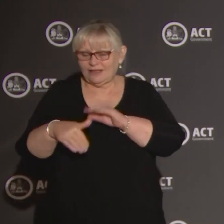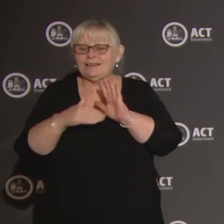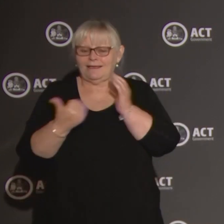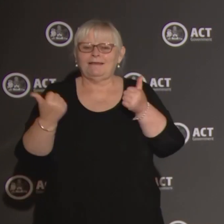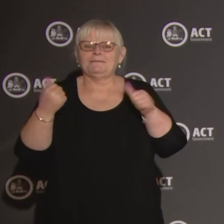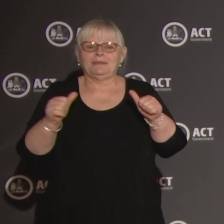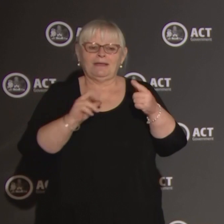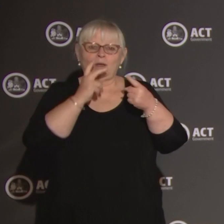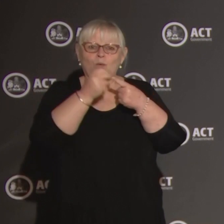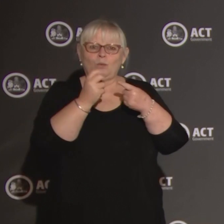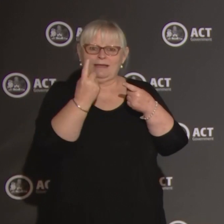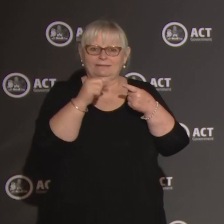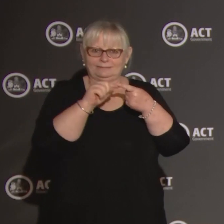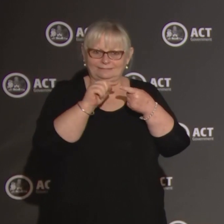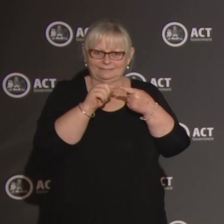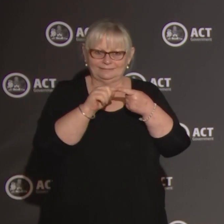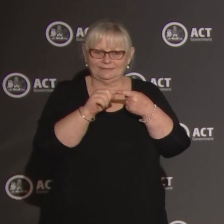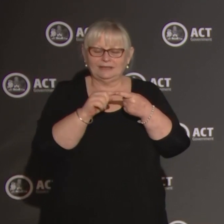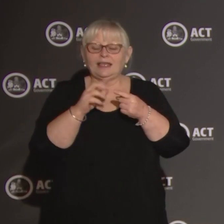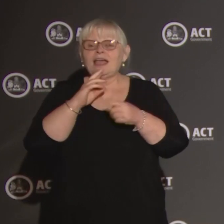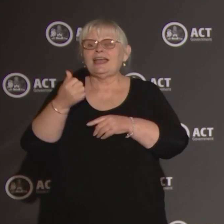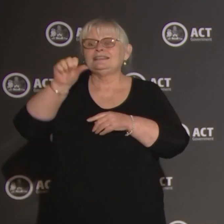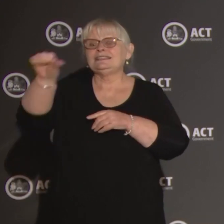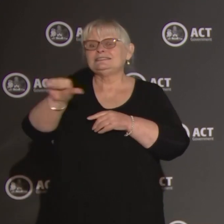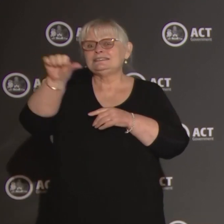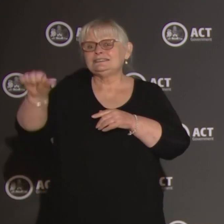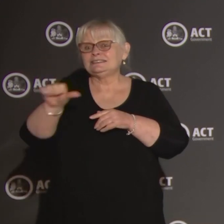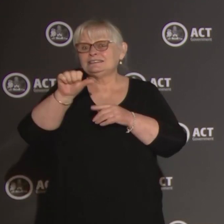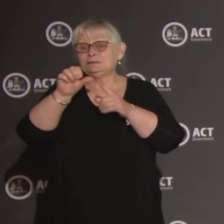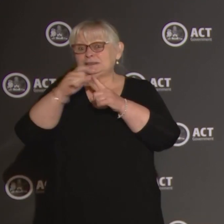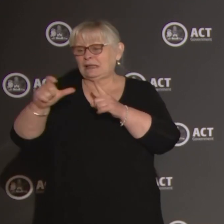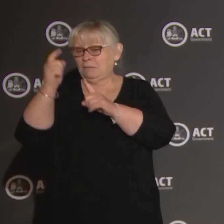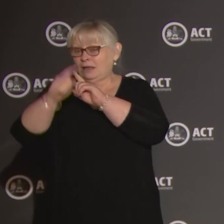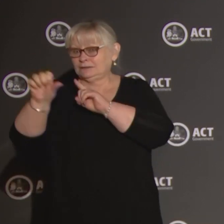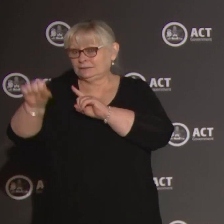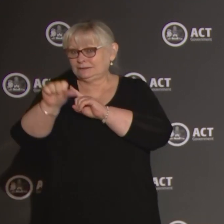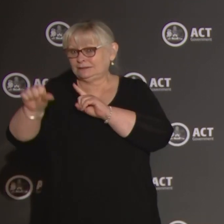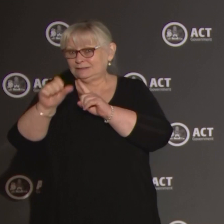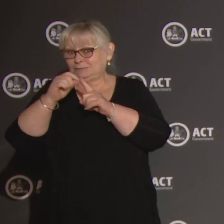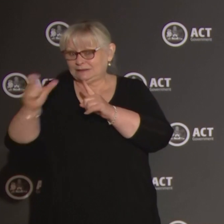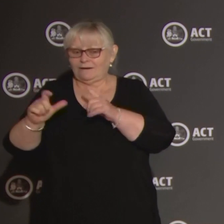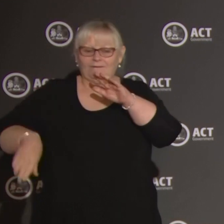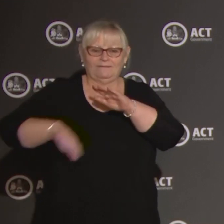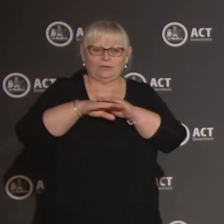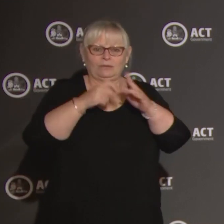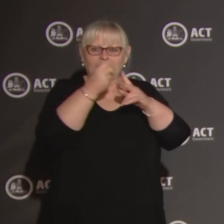1 dose. And we've passed 66% fully vaccinated.